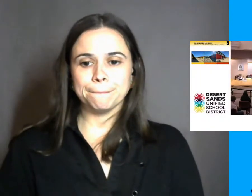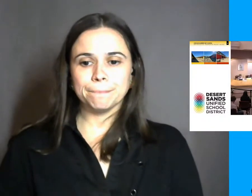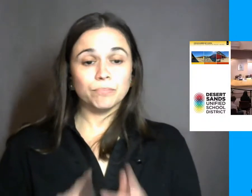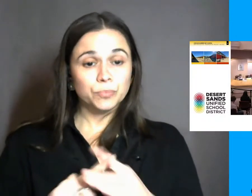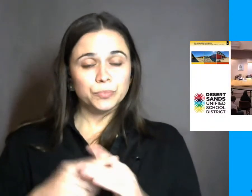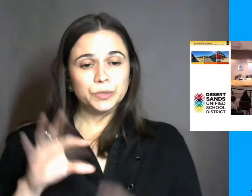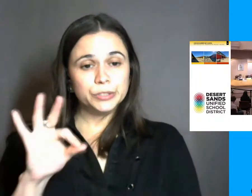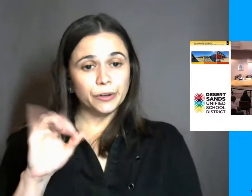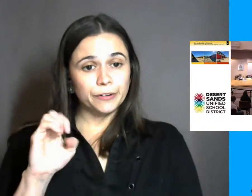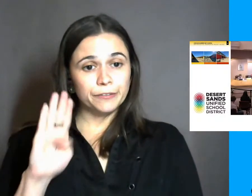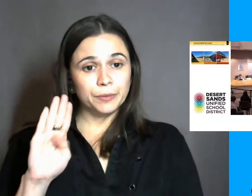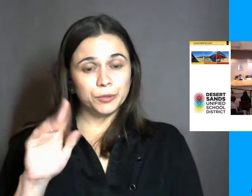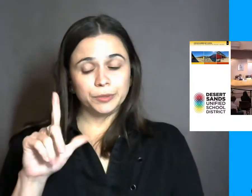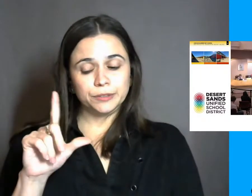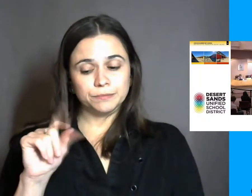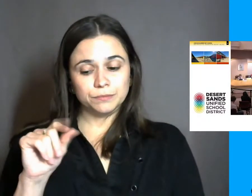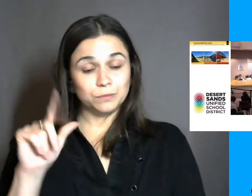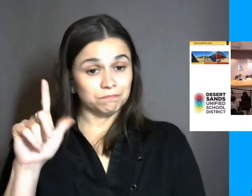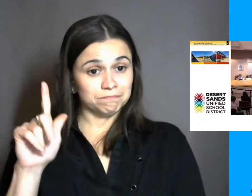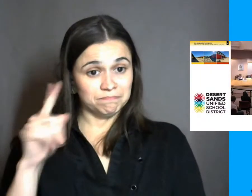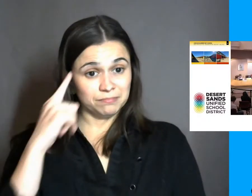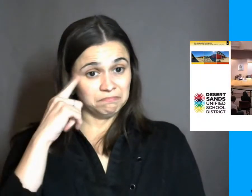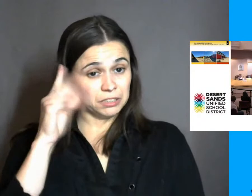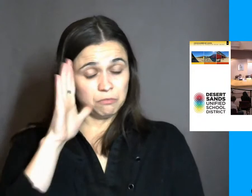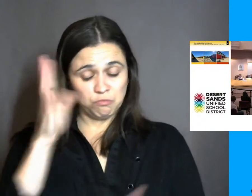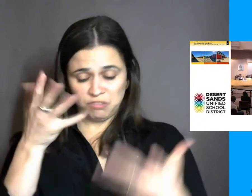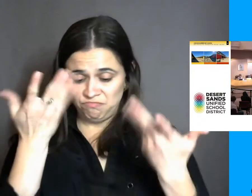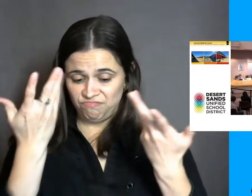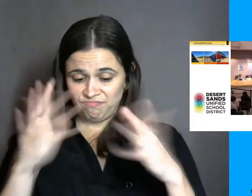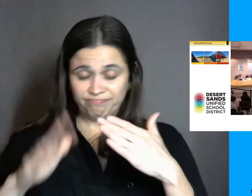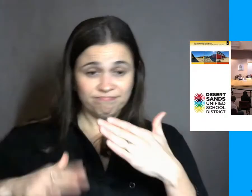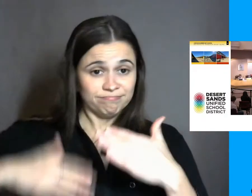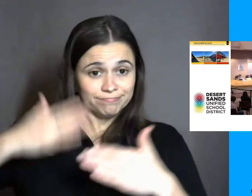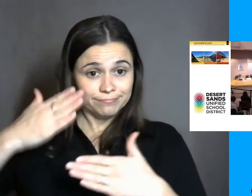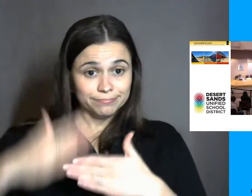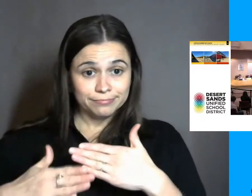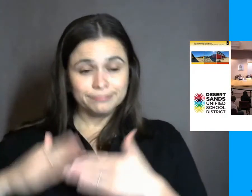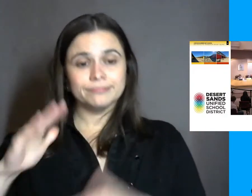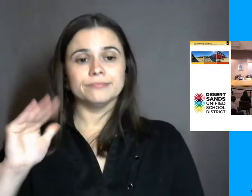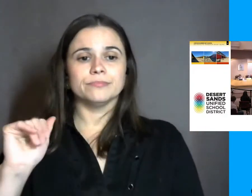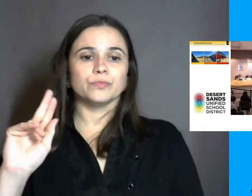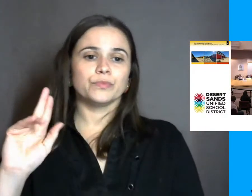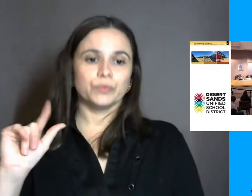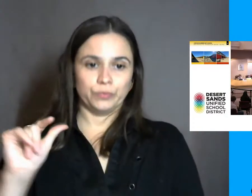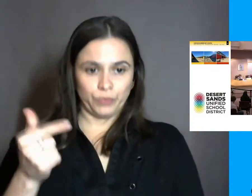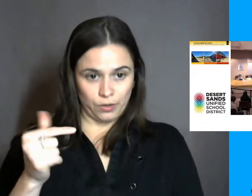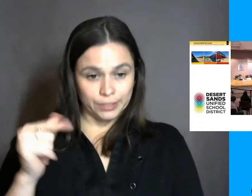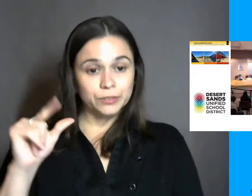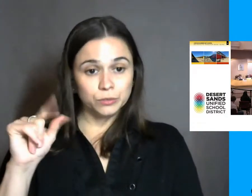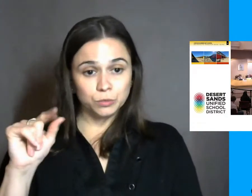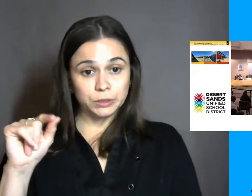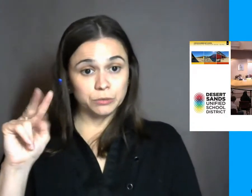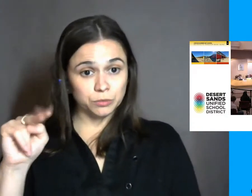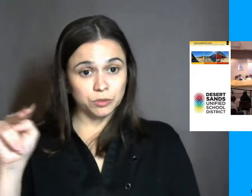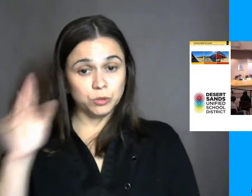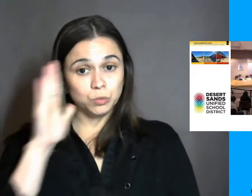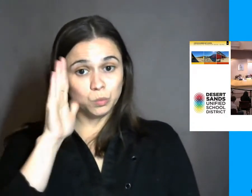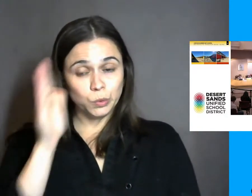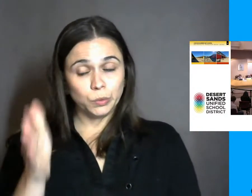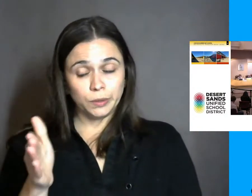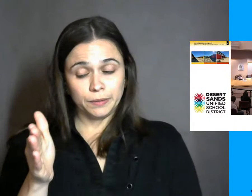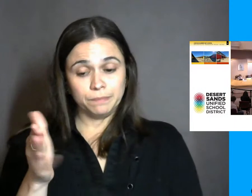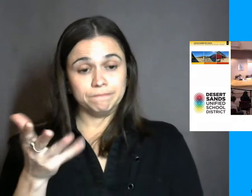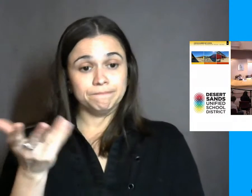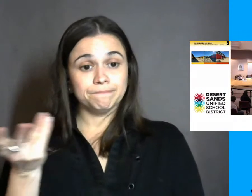We're expected to complete that entire project in the end of August 2022. So we will be turning over the